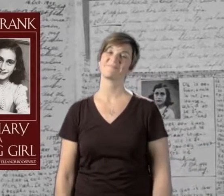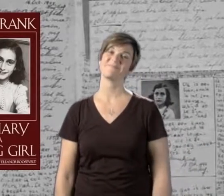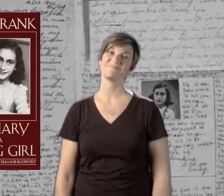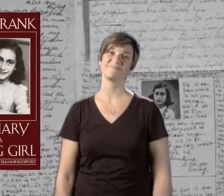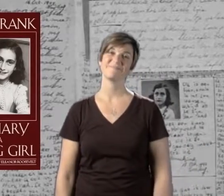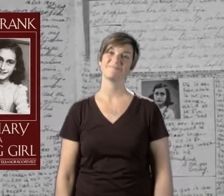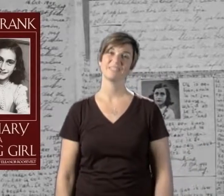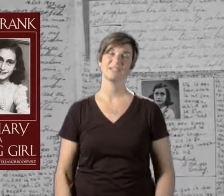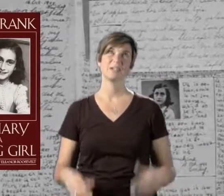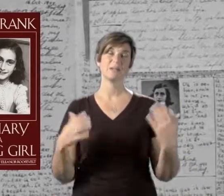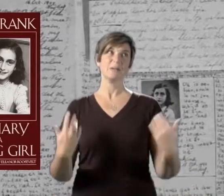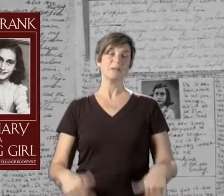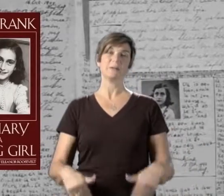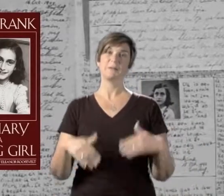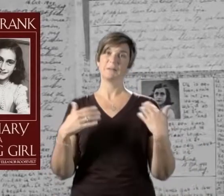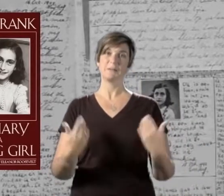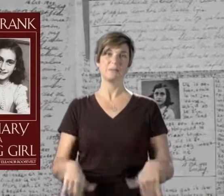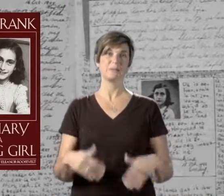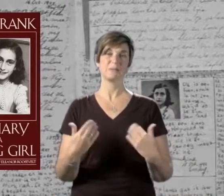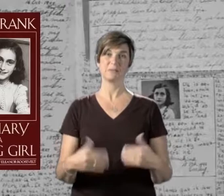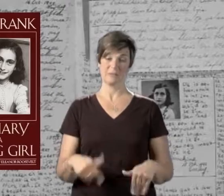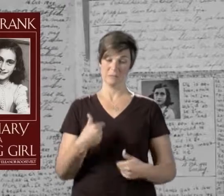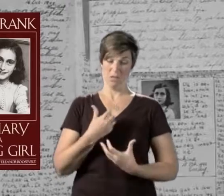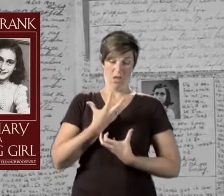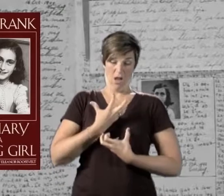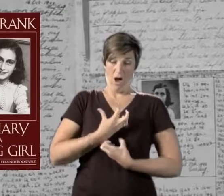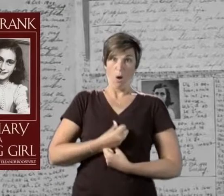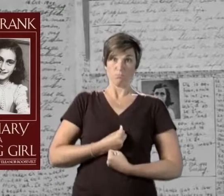Oh, it is so terribly difficult never to say anything to Peter.